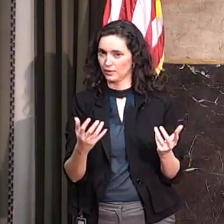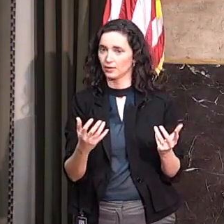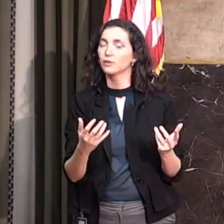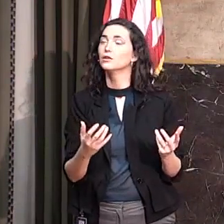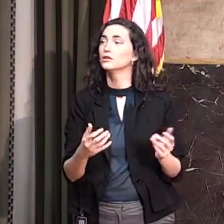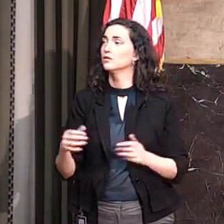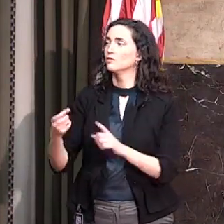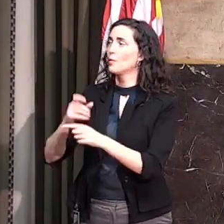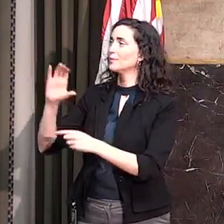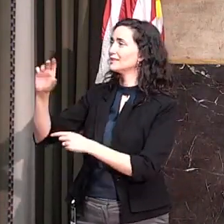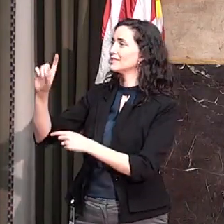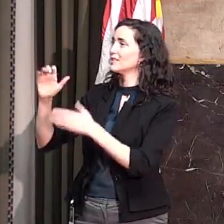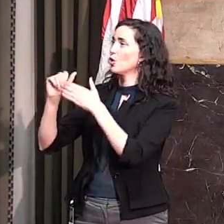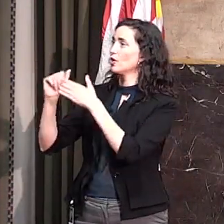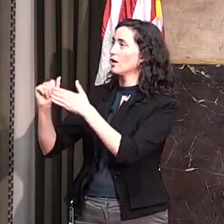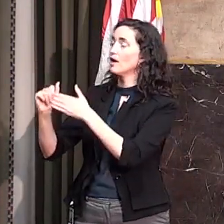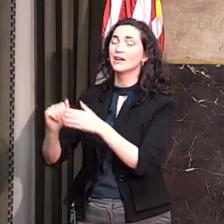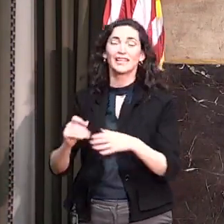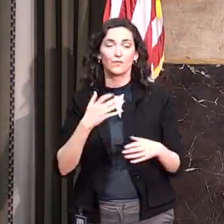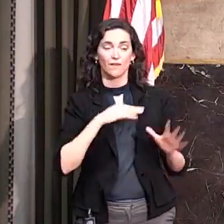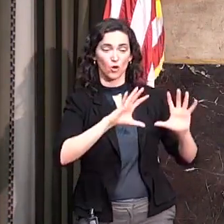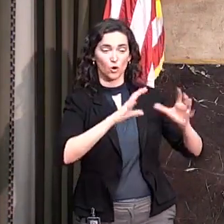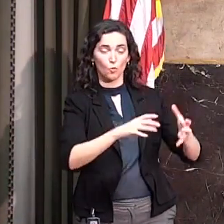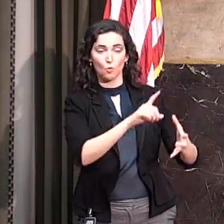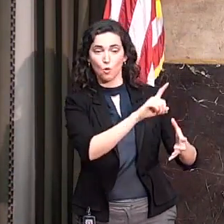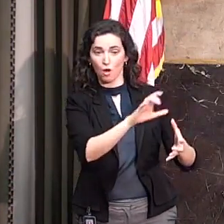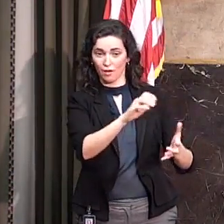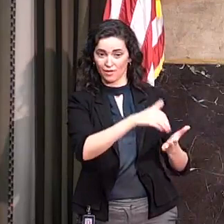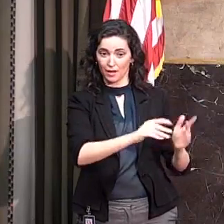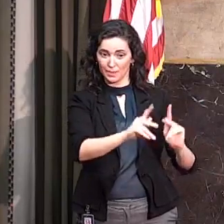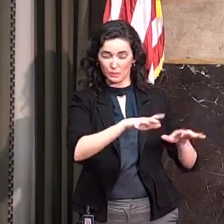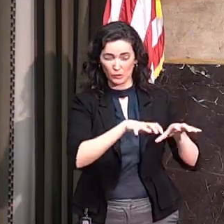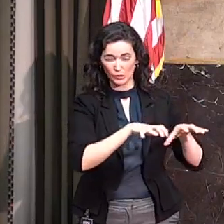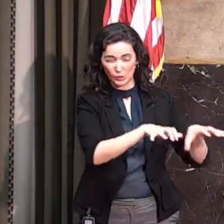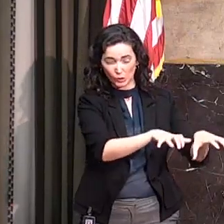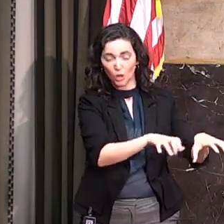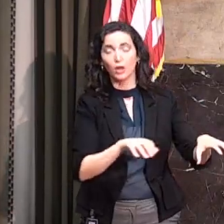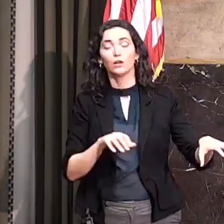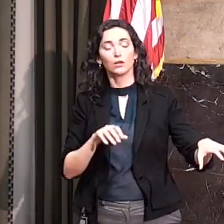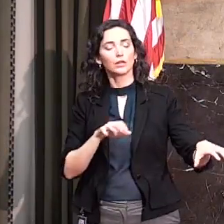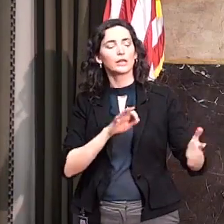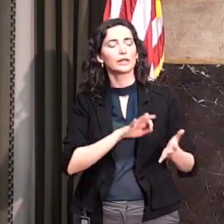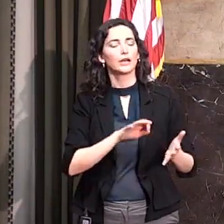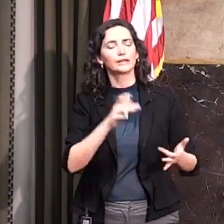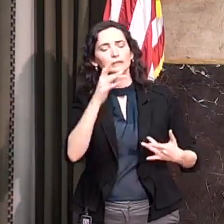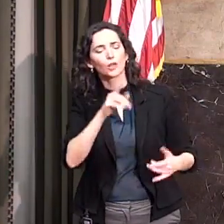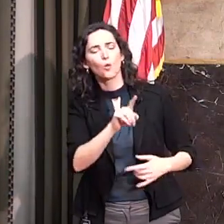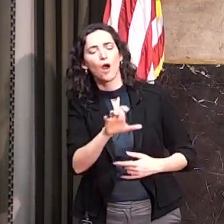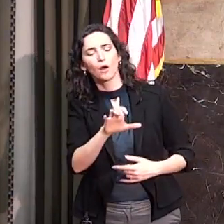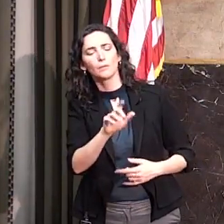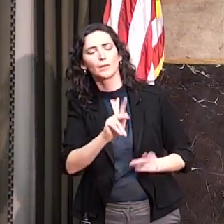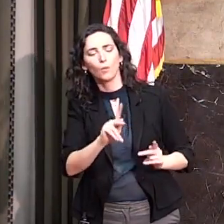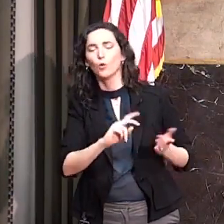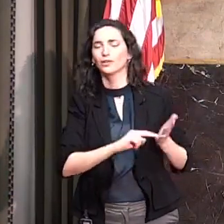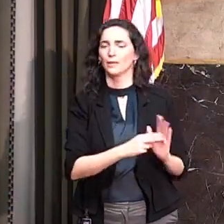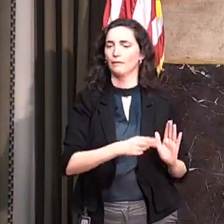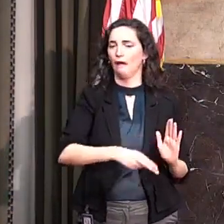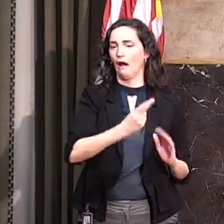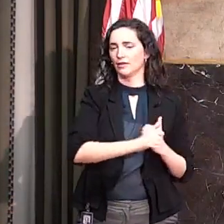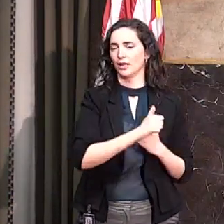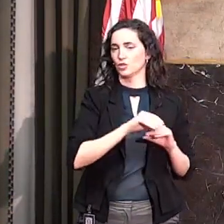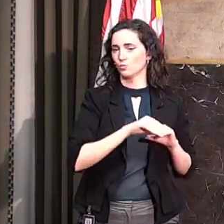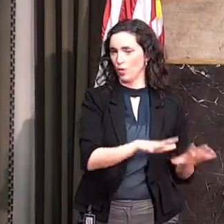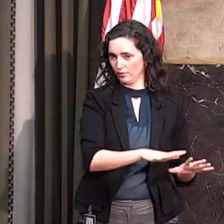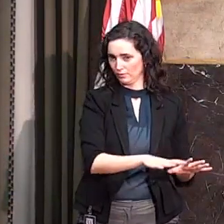defined by the CDC, which is 100 cases or more per 100,000 in population over a 7-day period. You